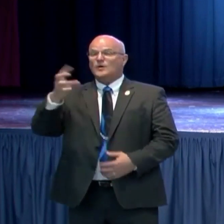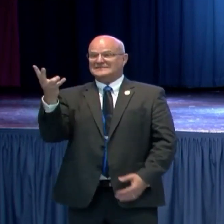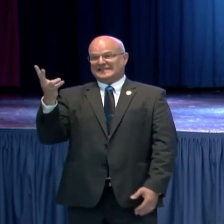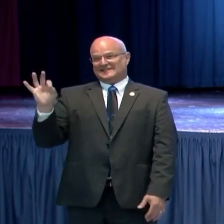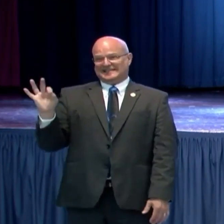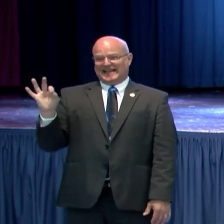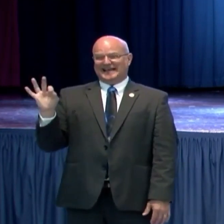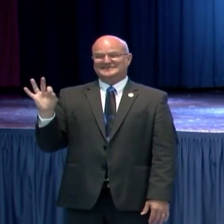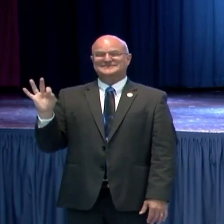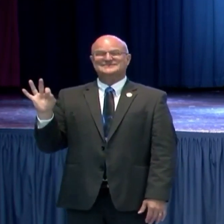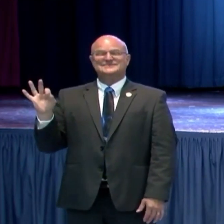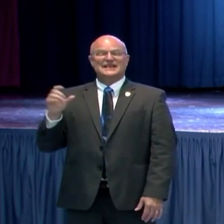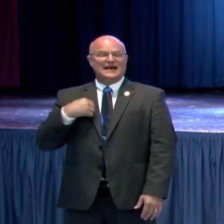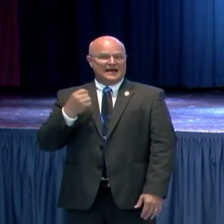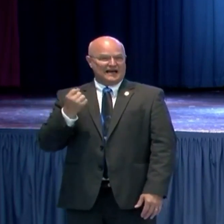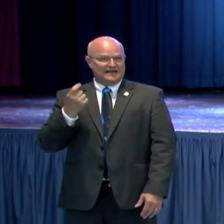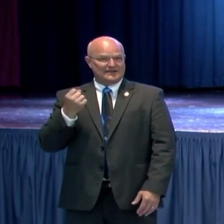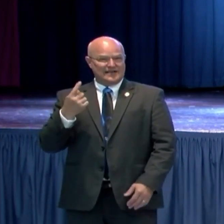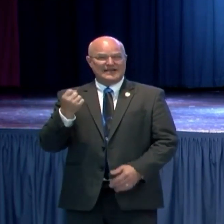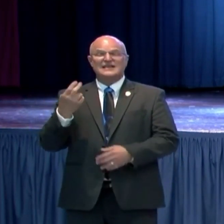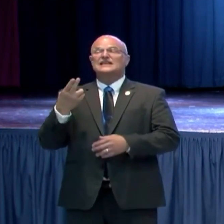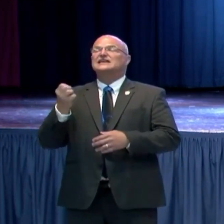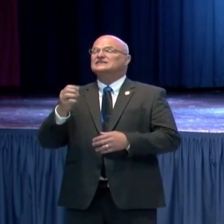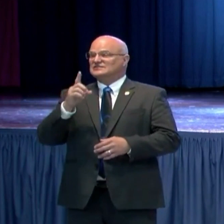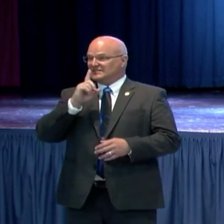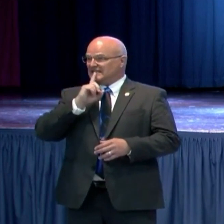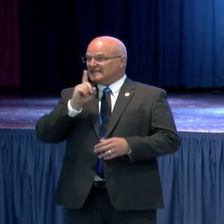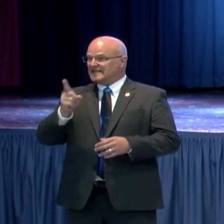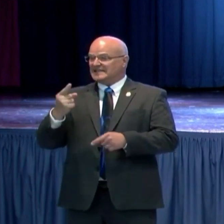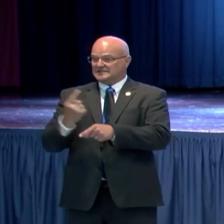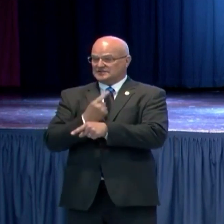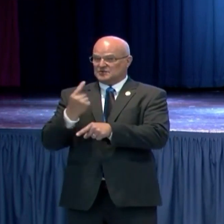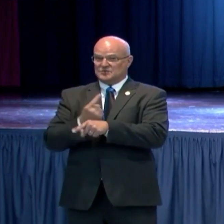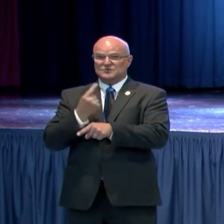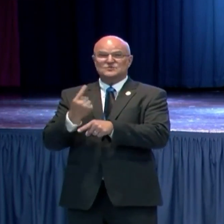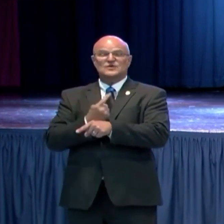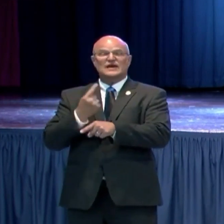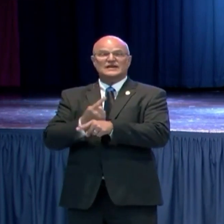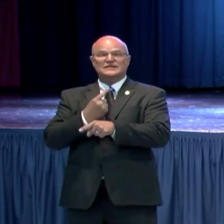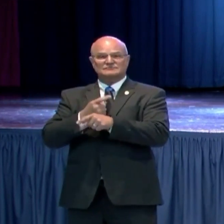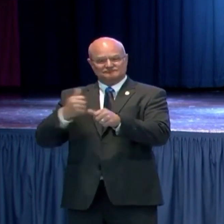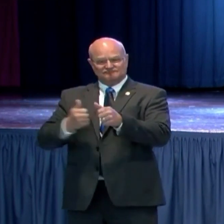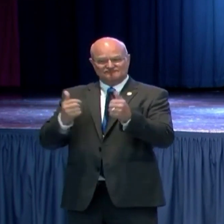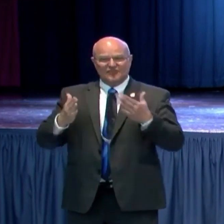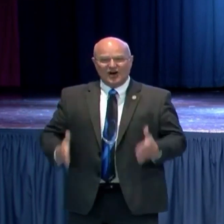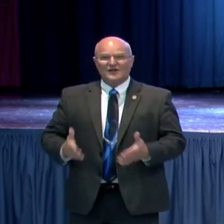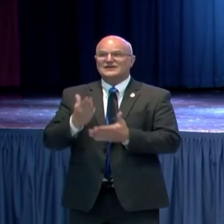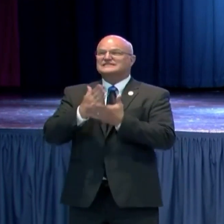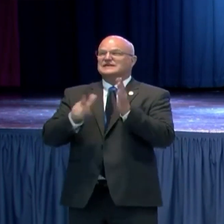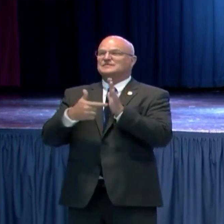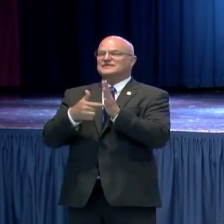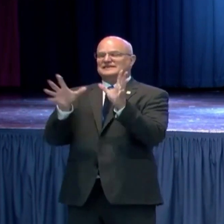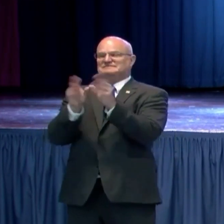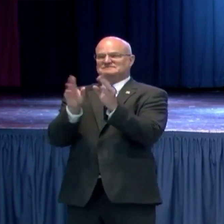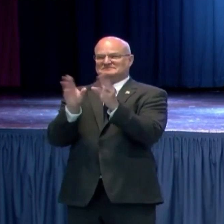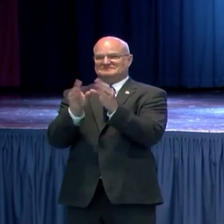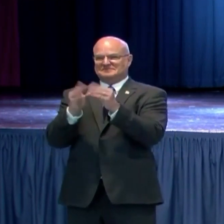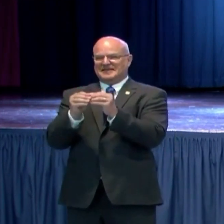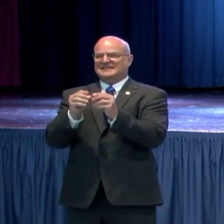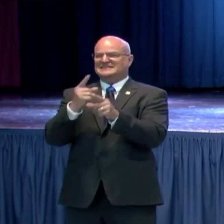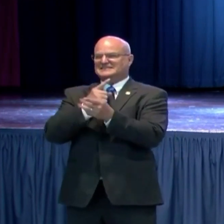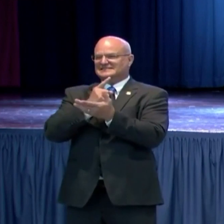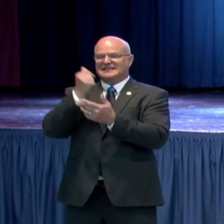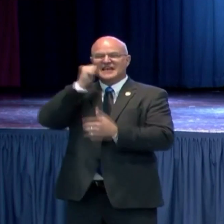79 years of age. And I understand she is a regular follower of some of these news briefings.